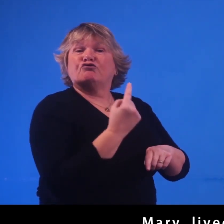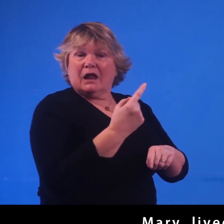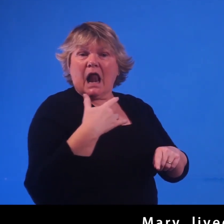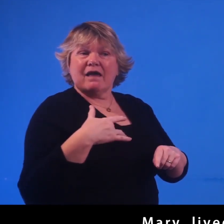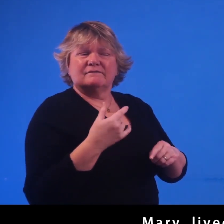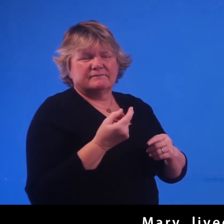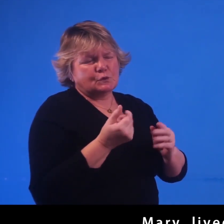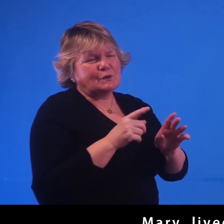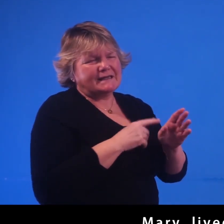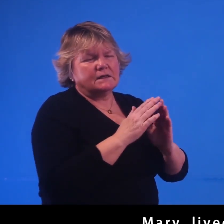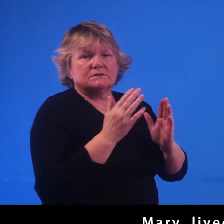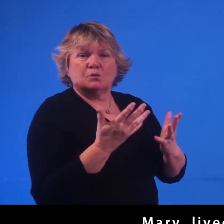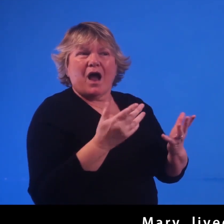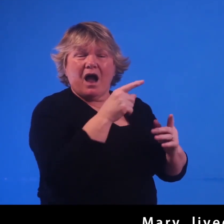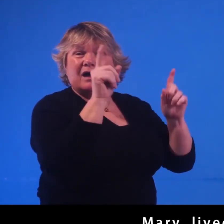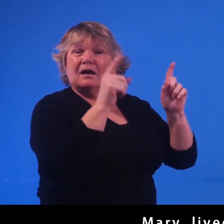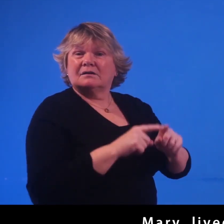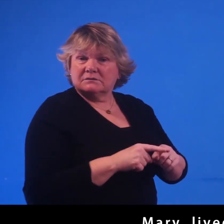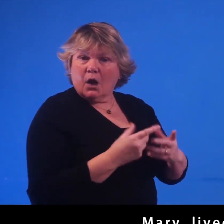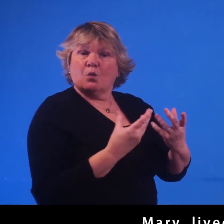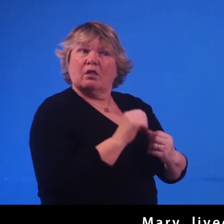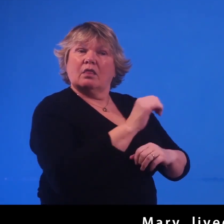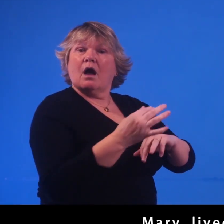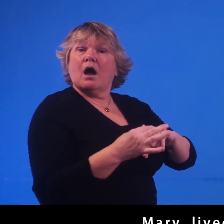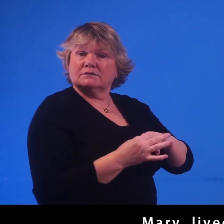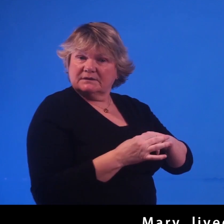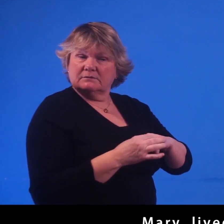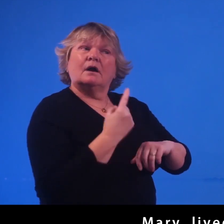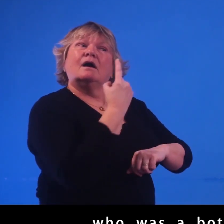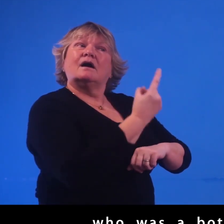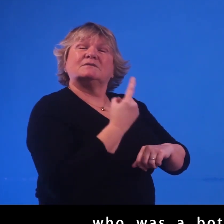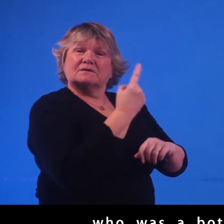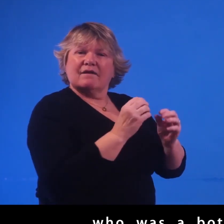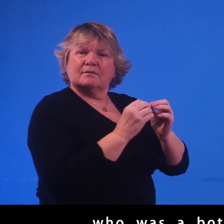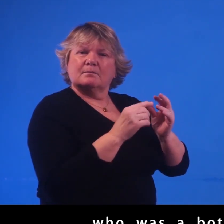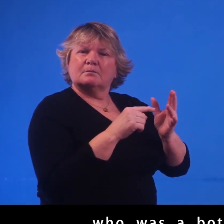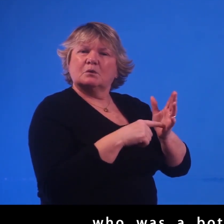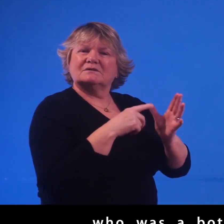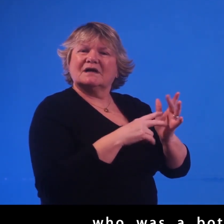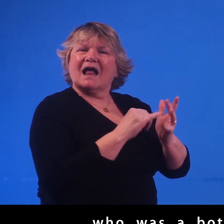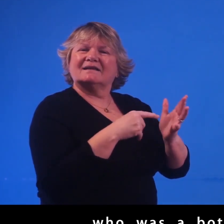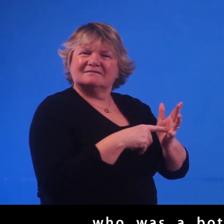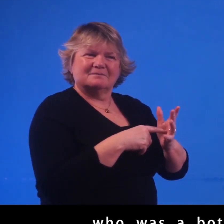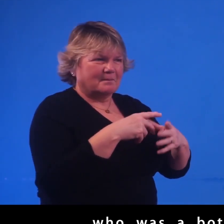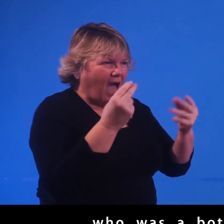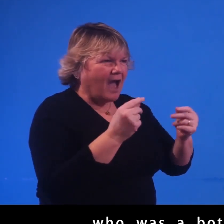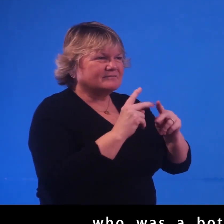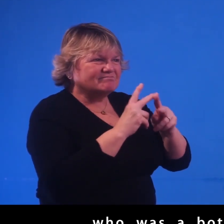Mary lived for some years in India with her husband, who was a botanist employed by the East India Company to